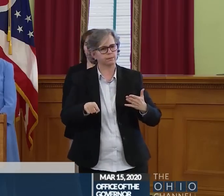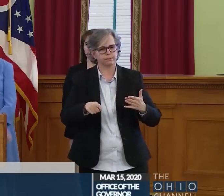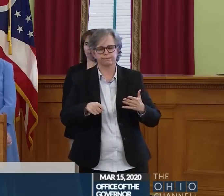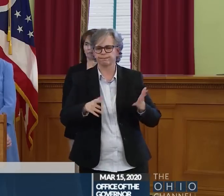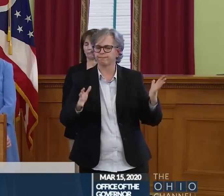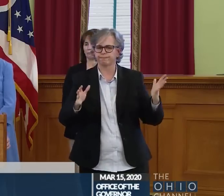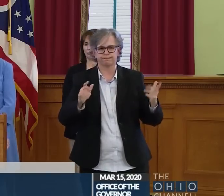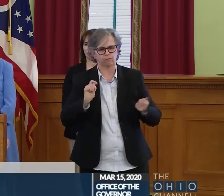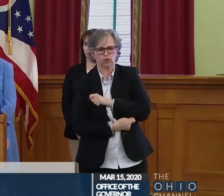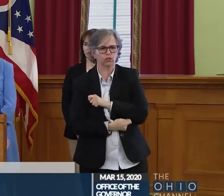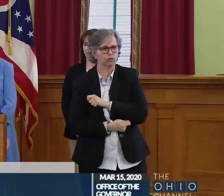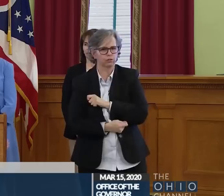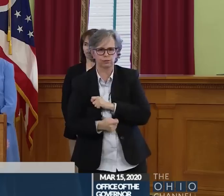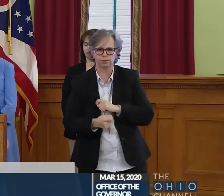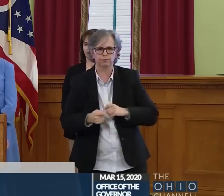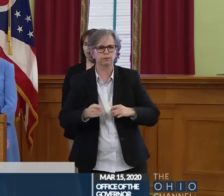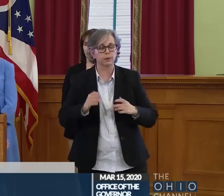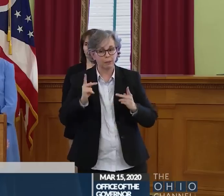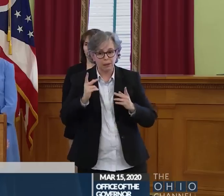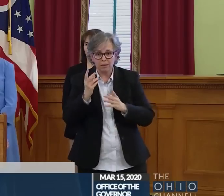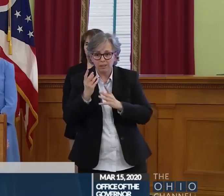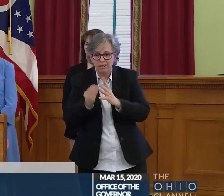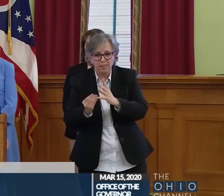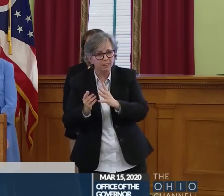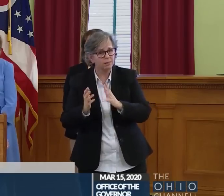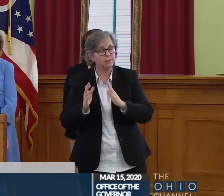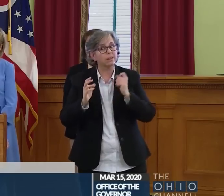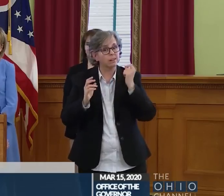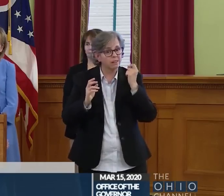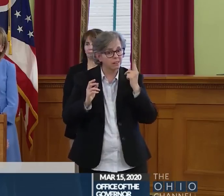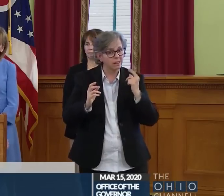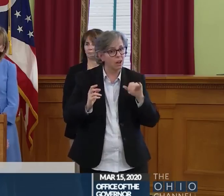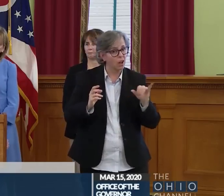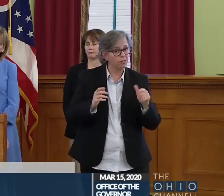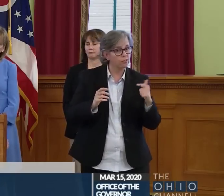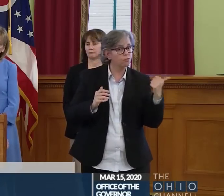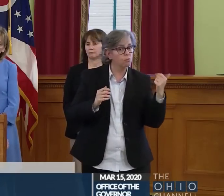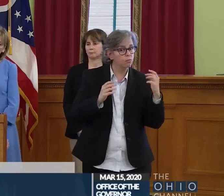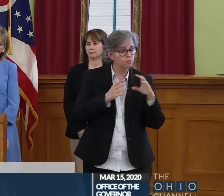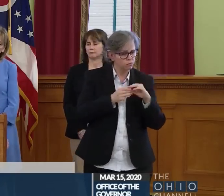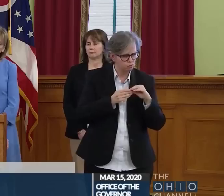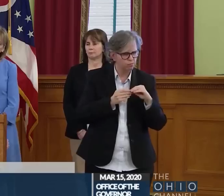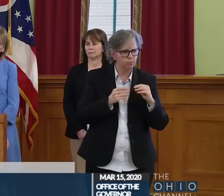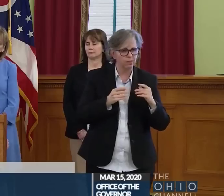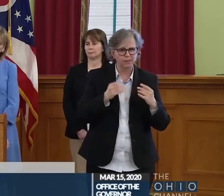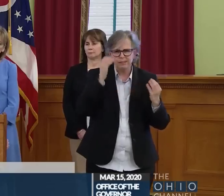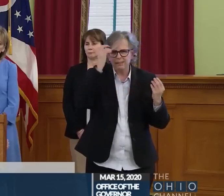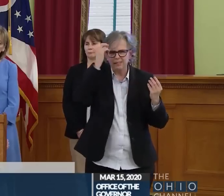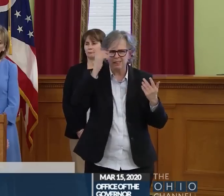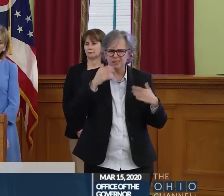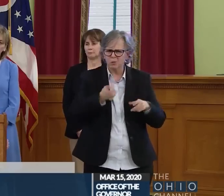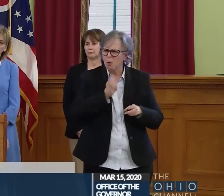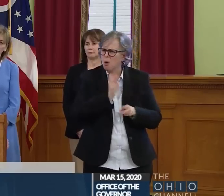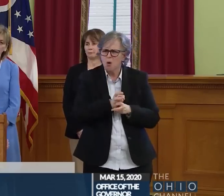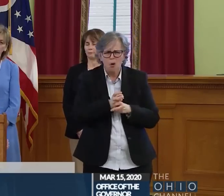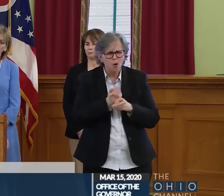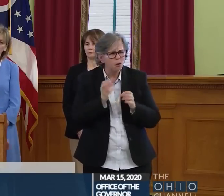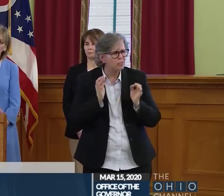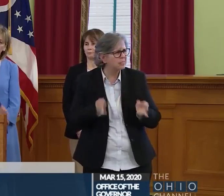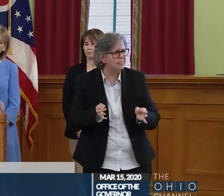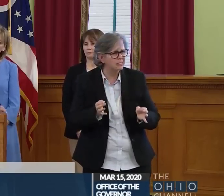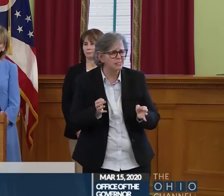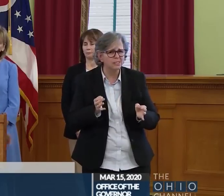dying from this pandemic, from the coronavirus. It is also a case that